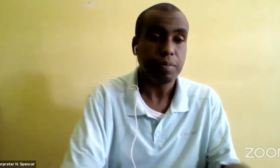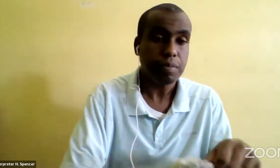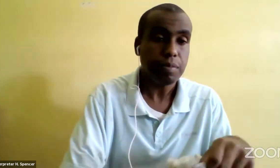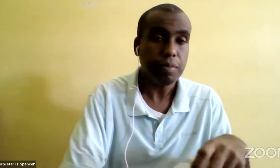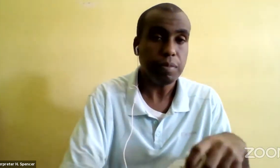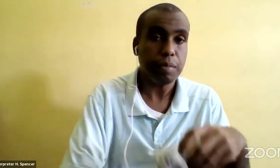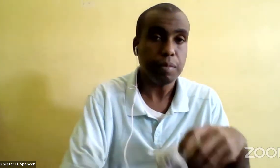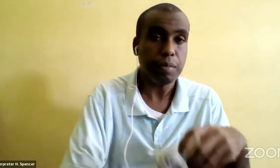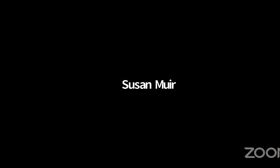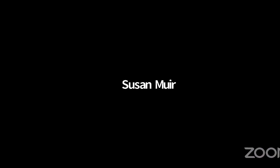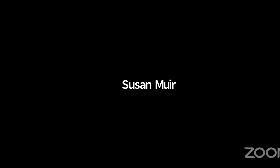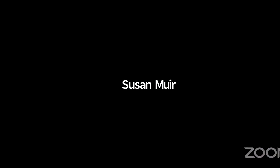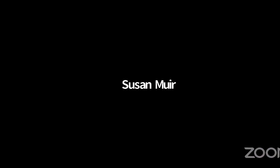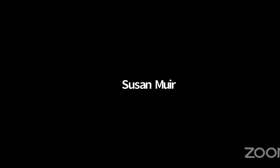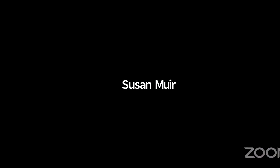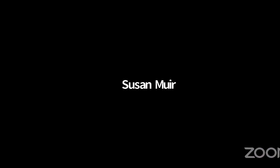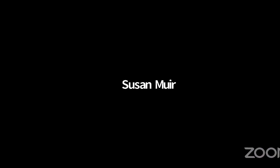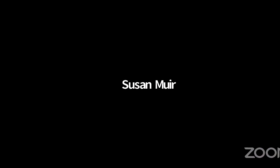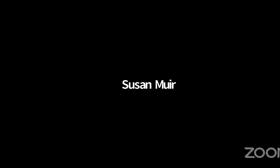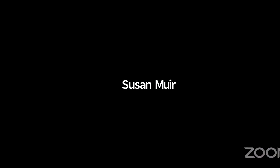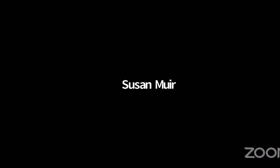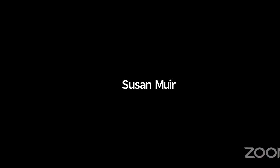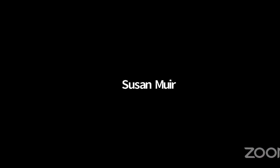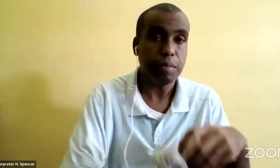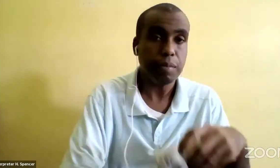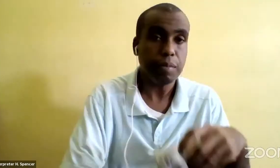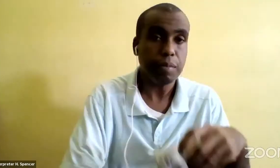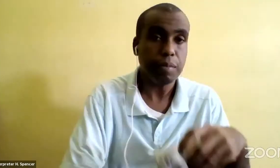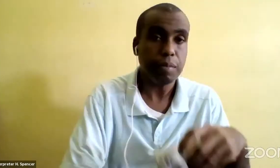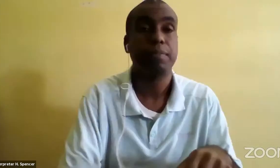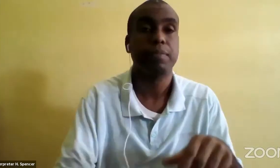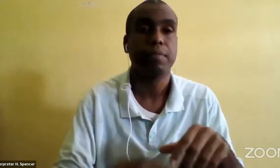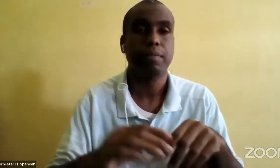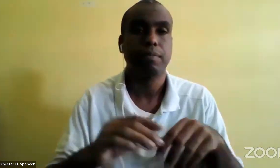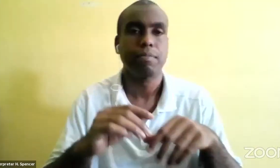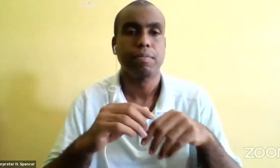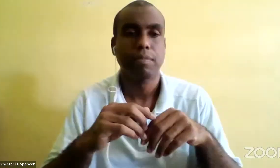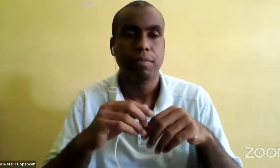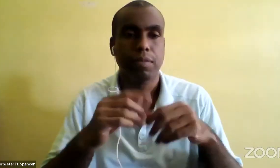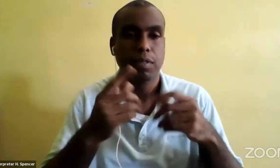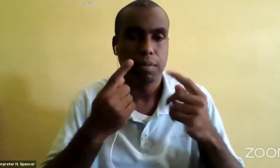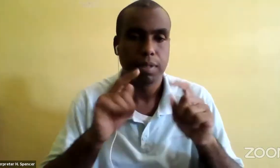It's not creating. I don't know. Oh, here it goes. Announce the class.